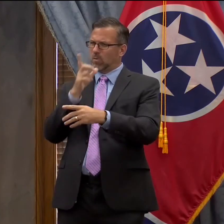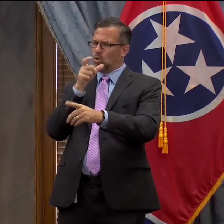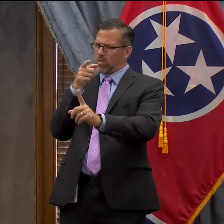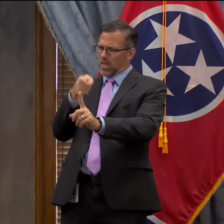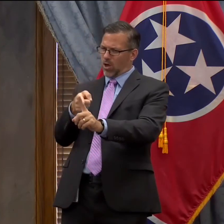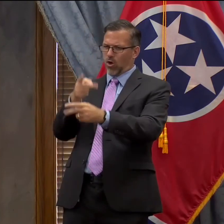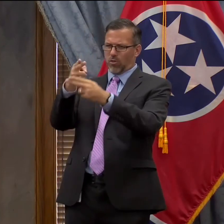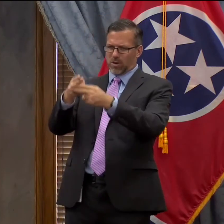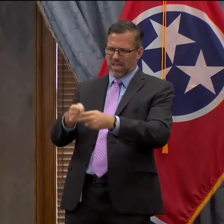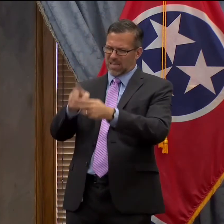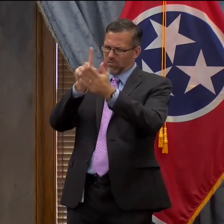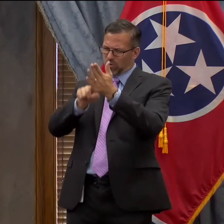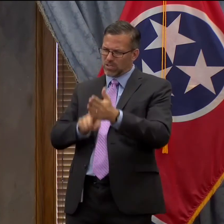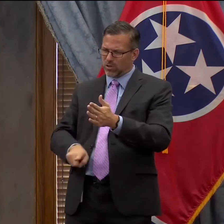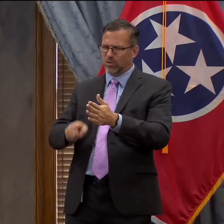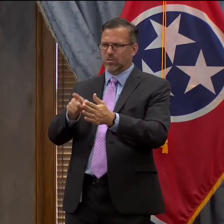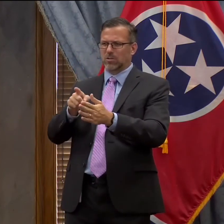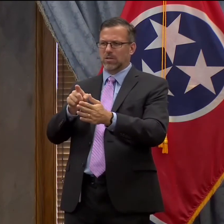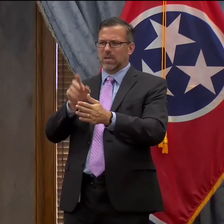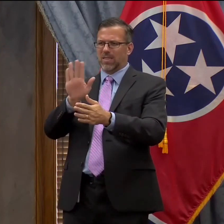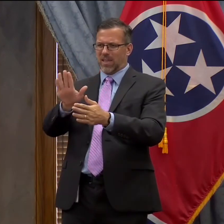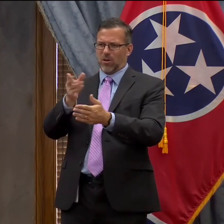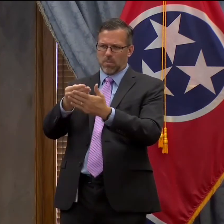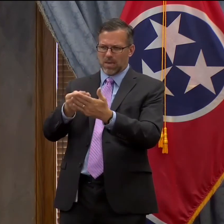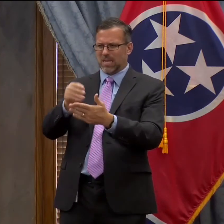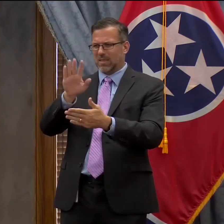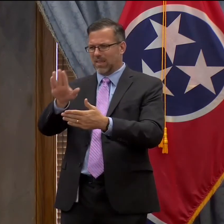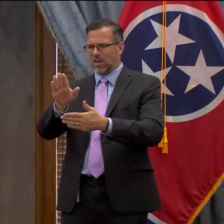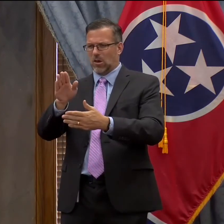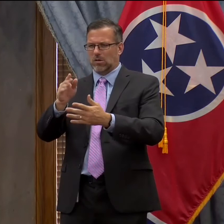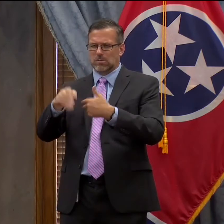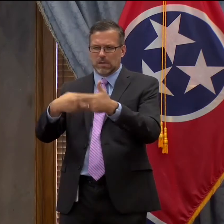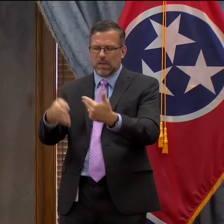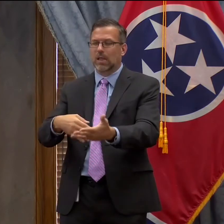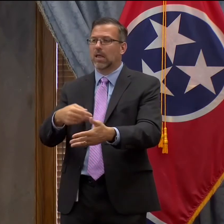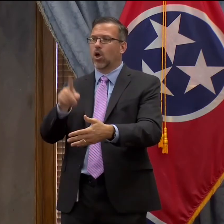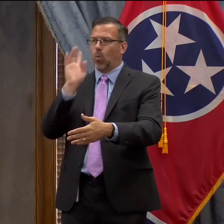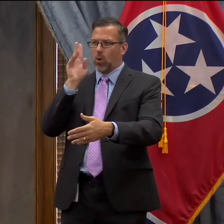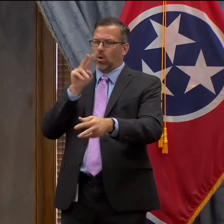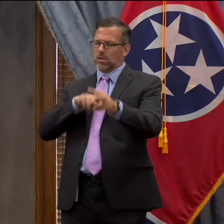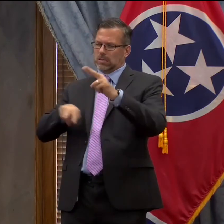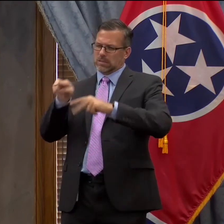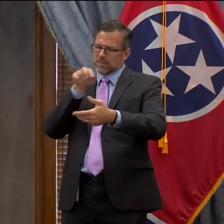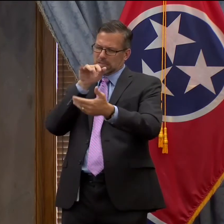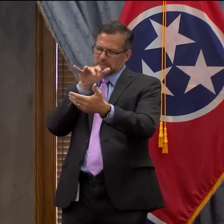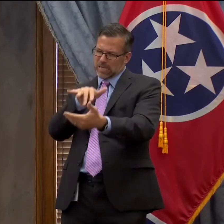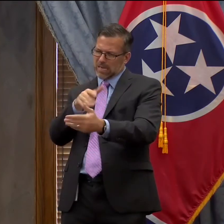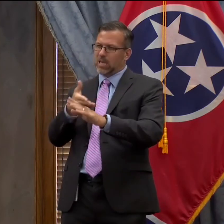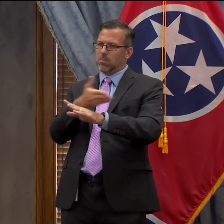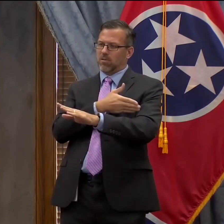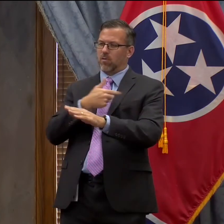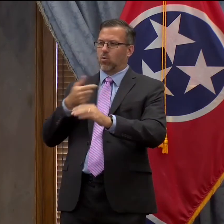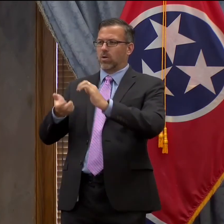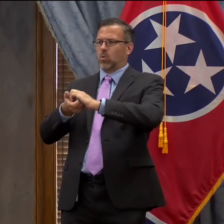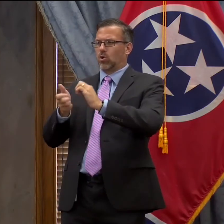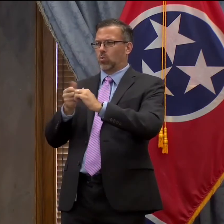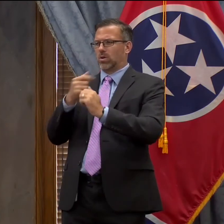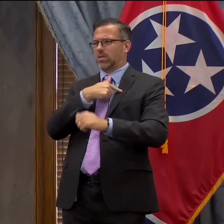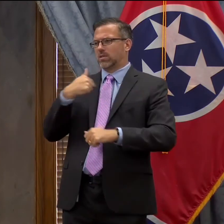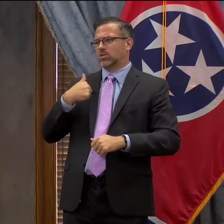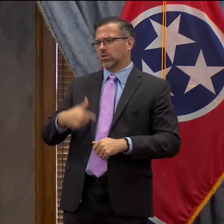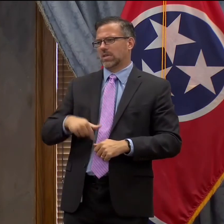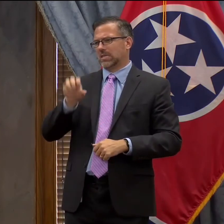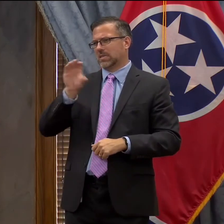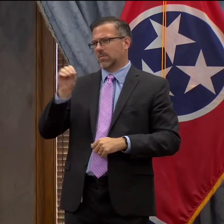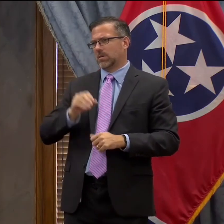are, and we will continue to review and are reviewing our current policy with regard to Chinese companies.